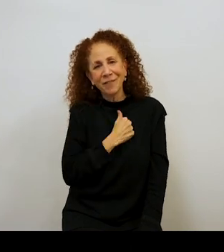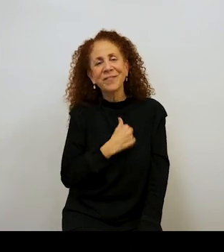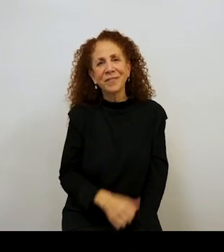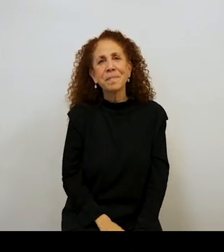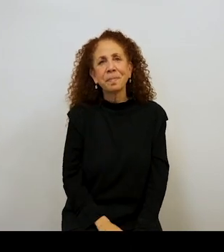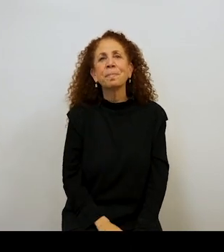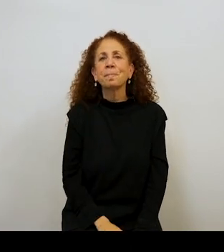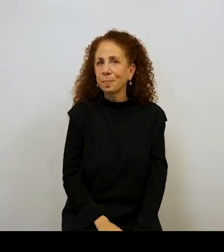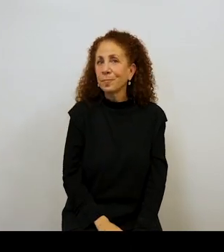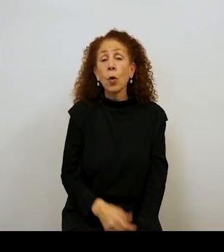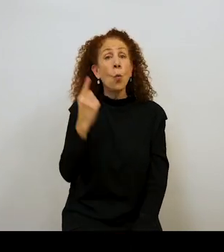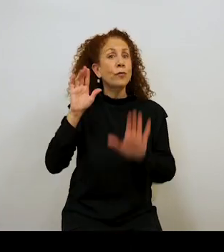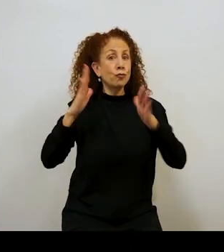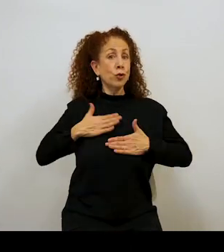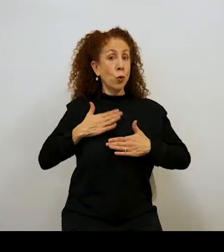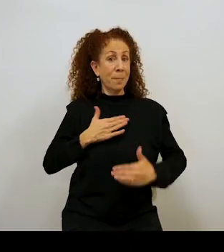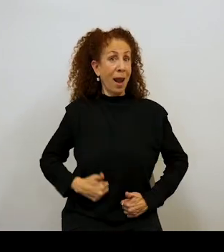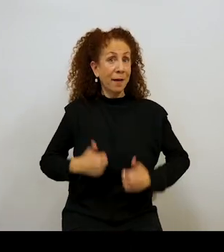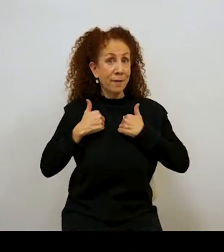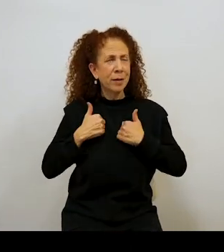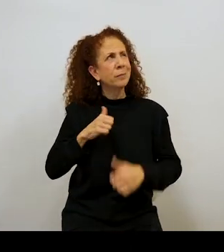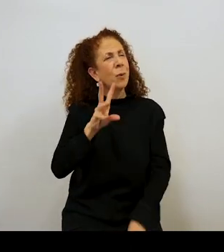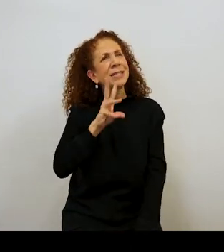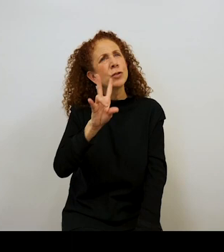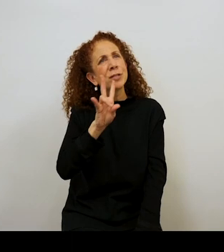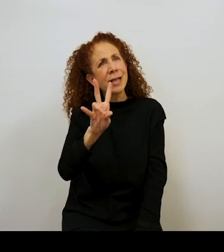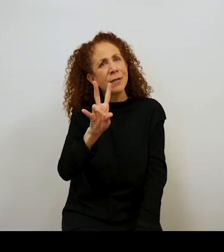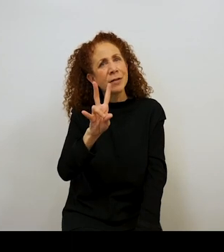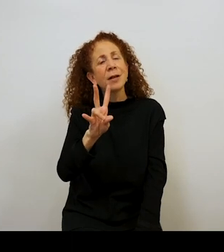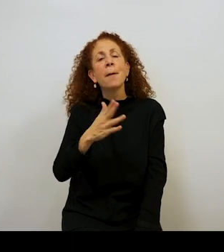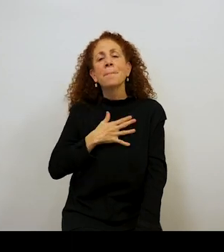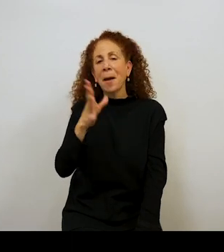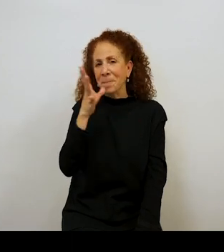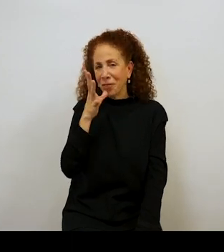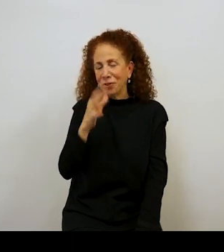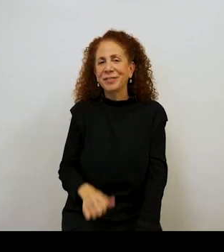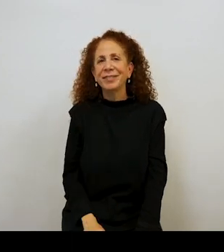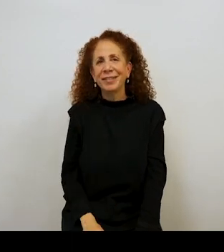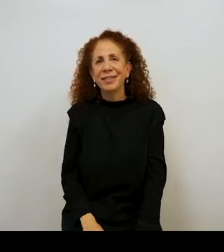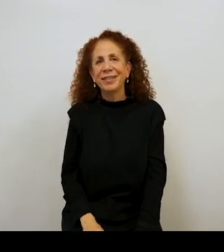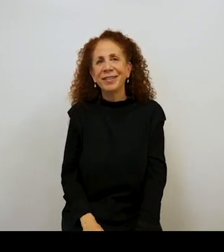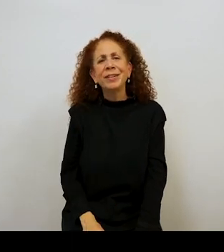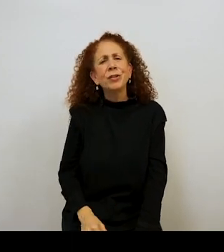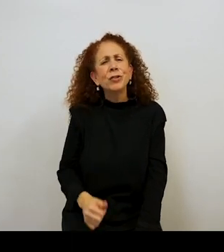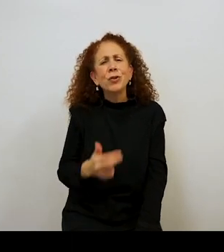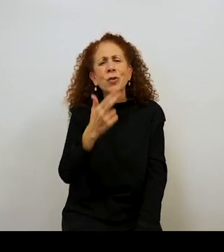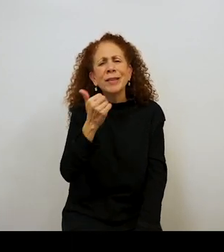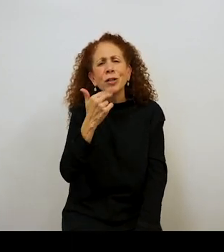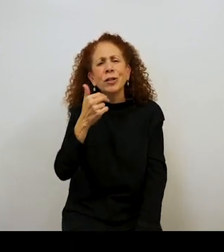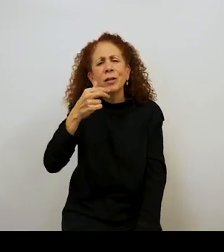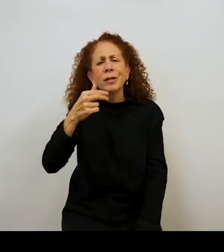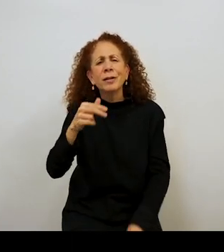And one of the great joys of my life, and I must have been 6 or 7, was my mother had given me one of those, you know, little penguin, those